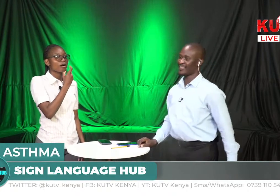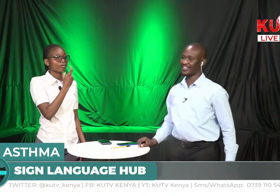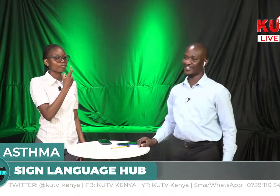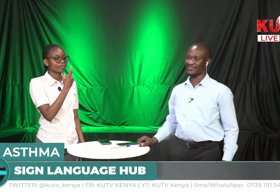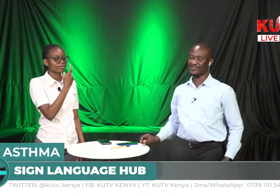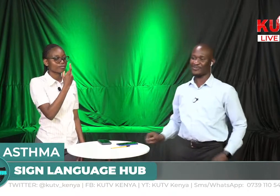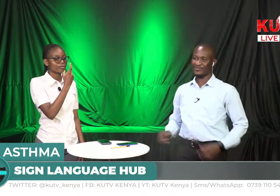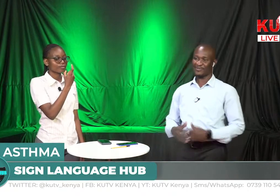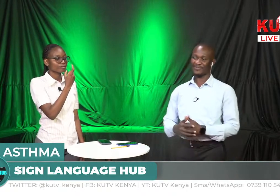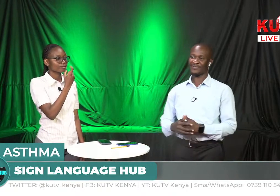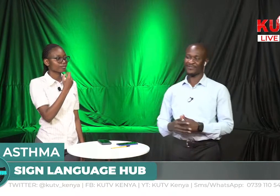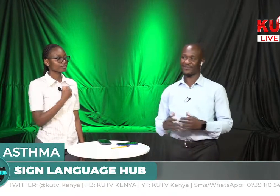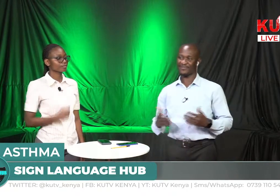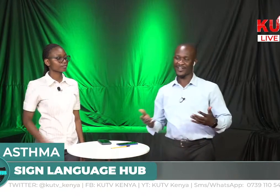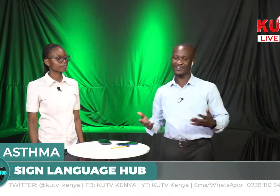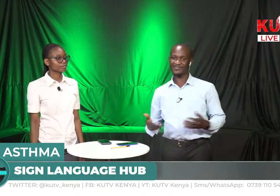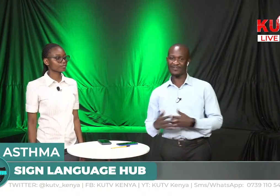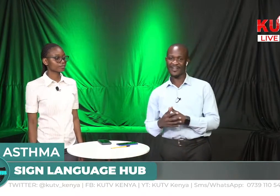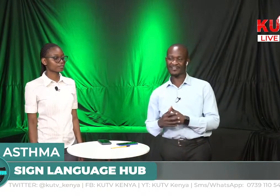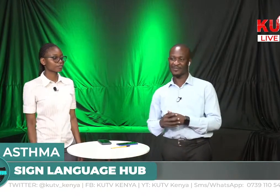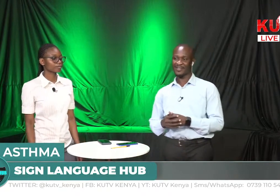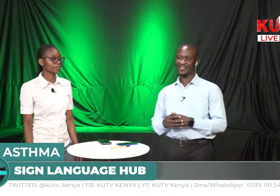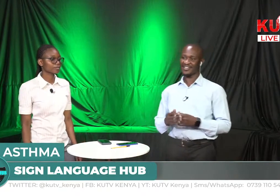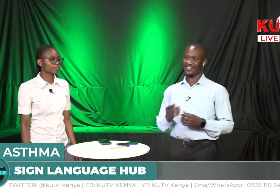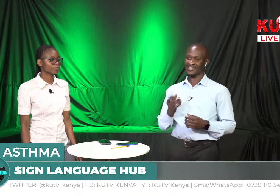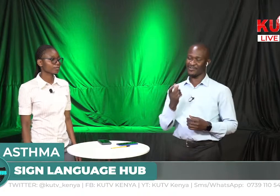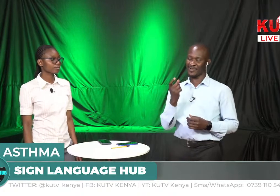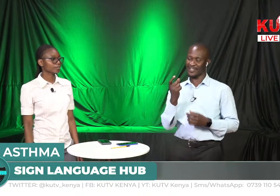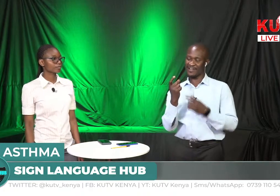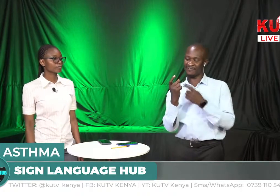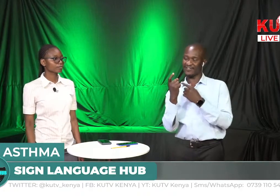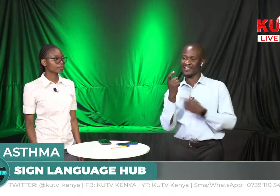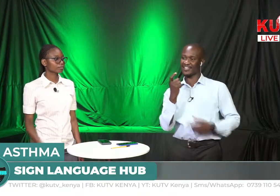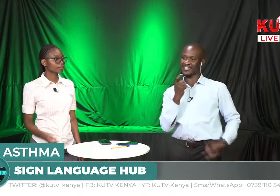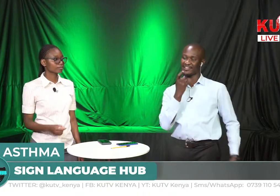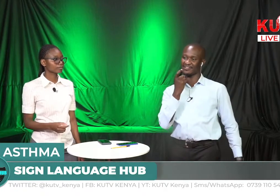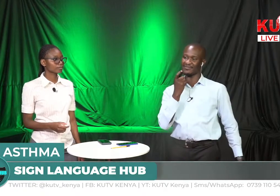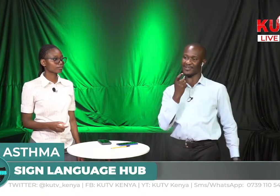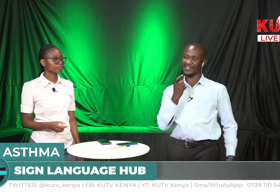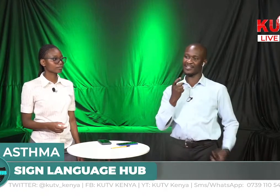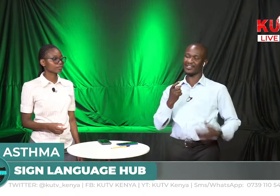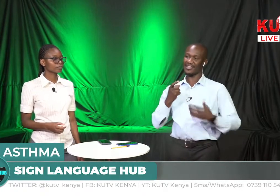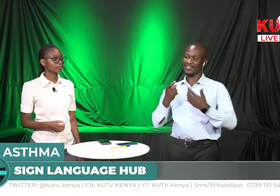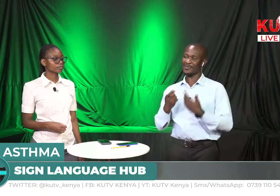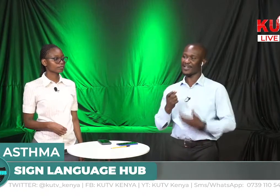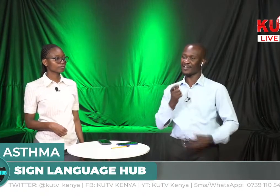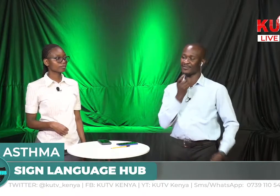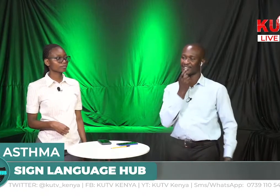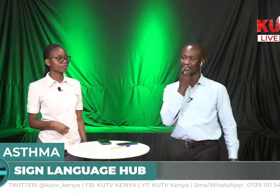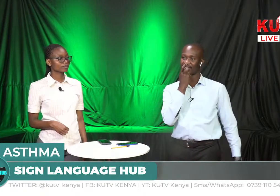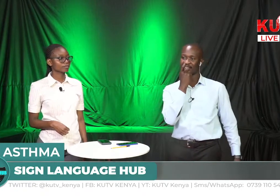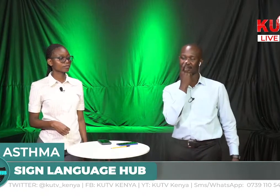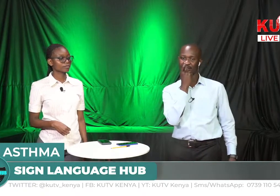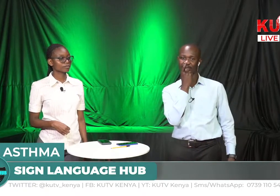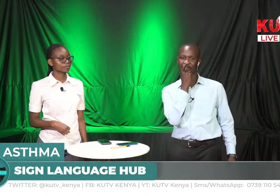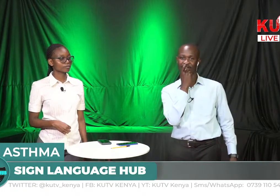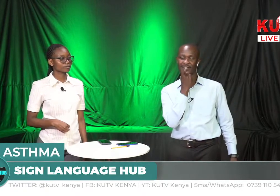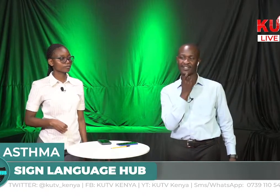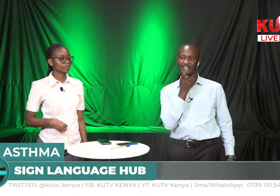Yes, for those who have friends who have asthma, they normally have that thing when the asthma comes, they do this, all right?